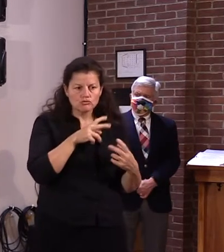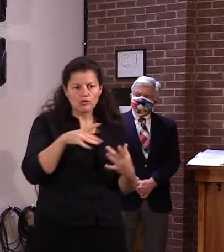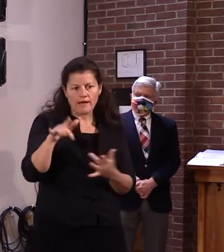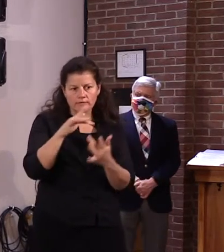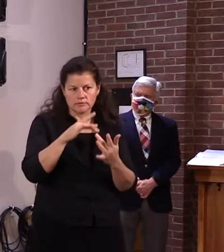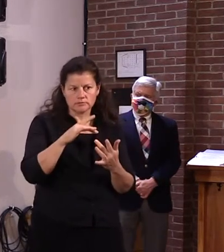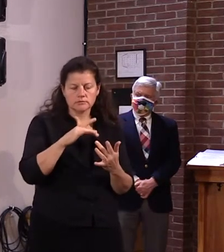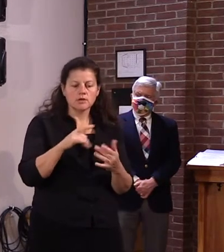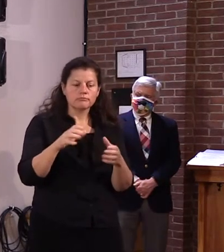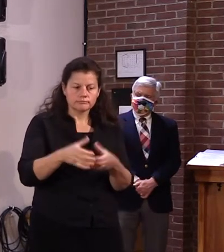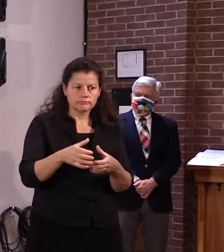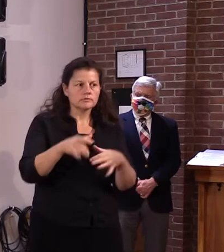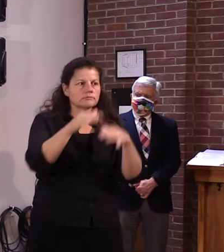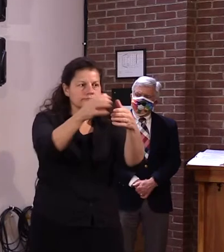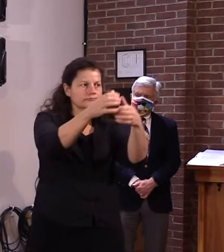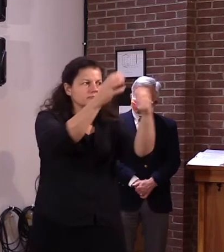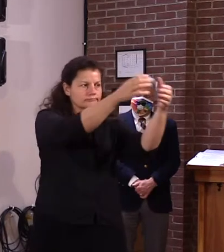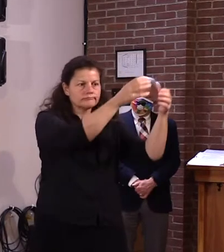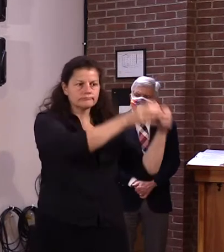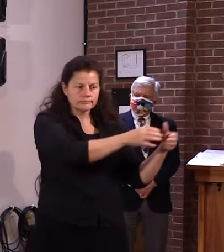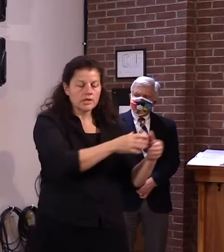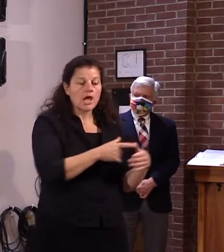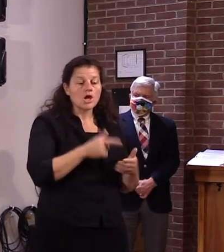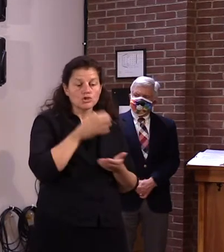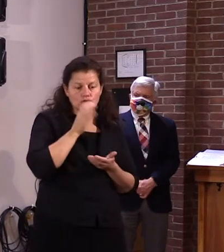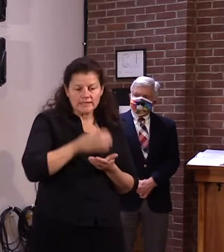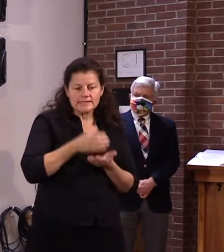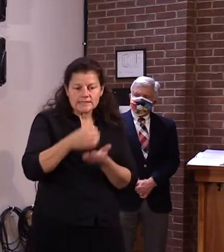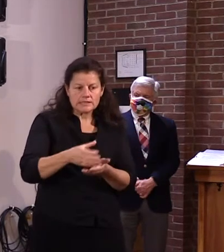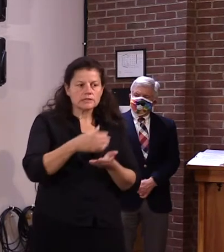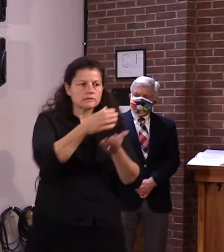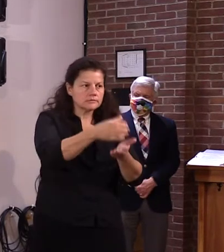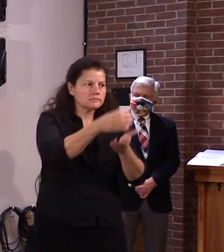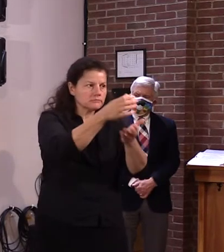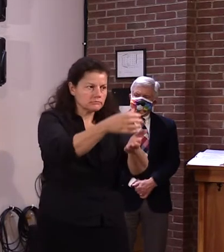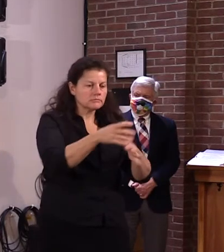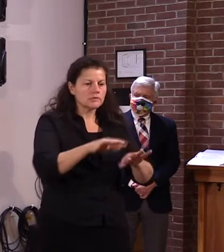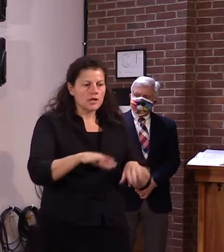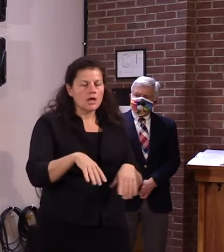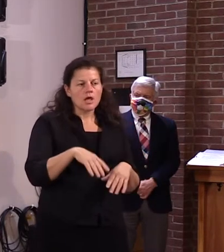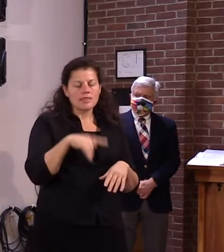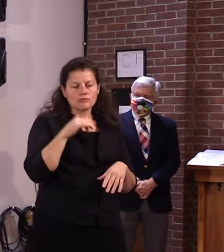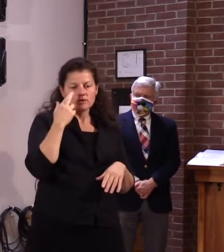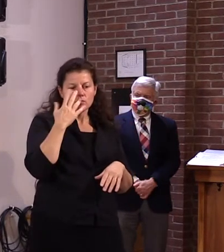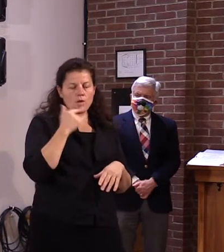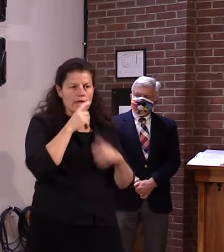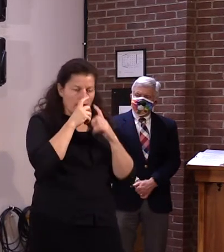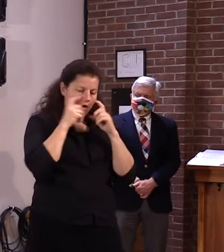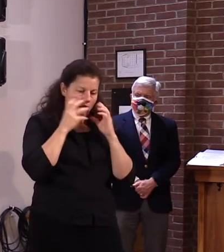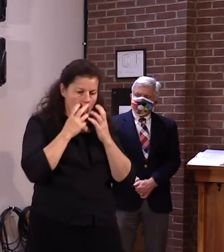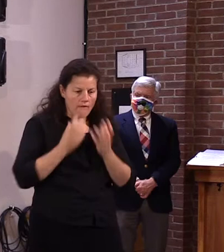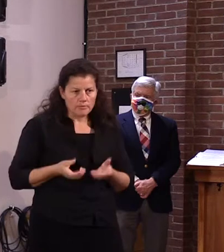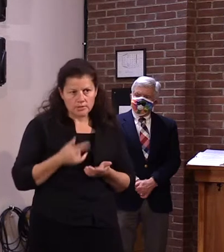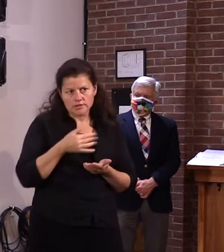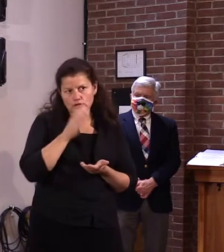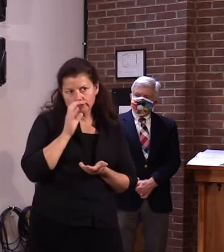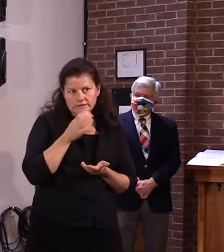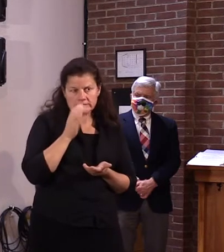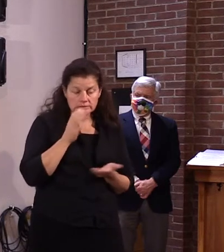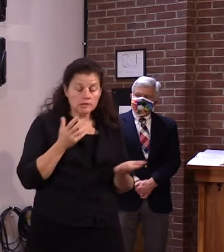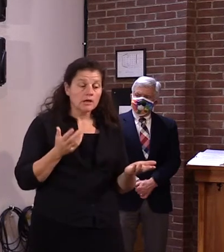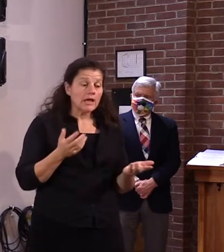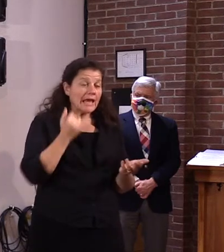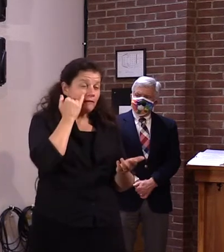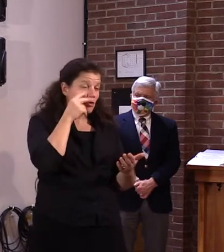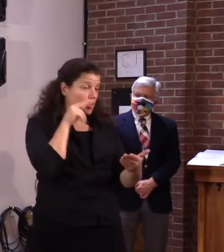given drinks as they sat, which may account for some of the unmasking. If you look carefully at the photograph, you'll actually see that